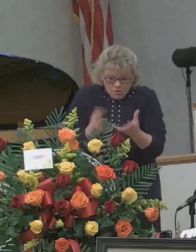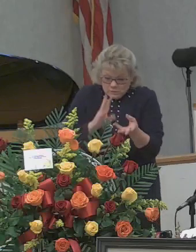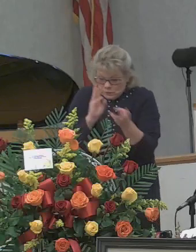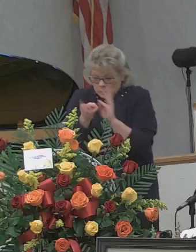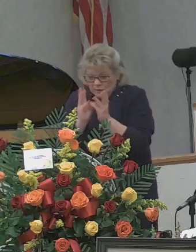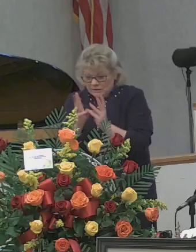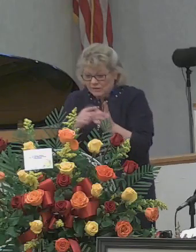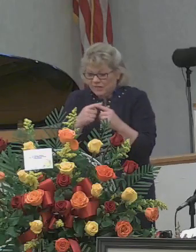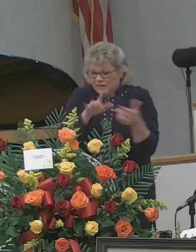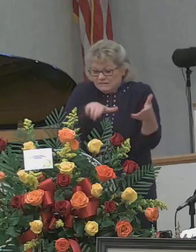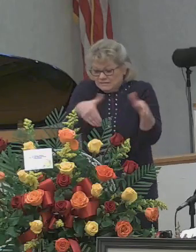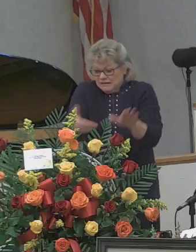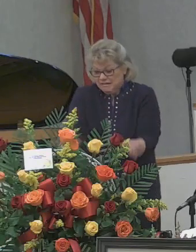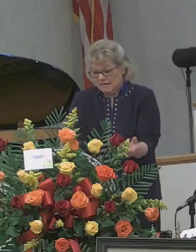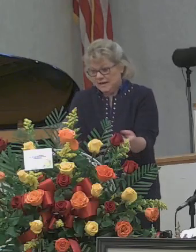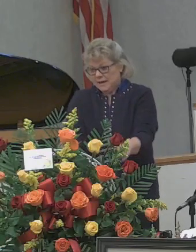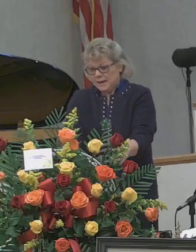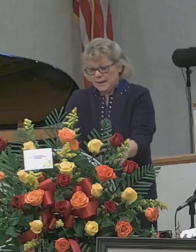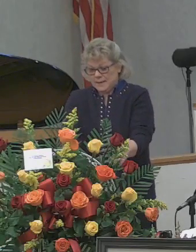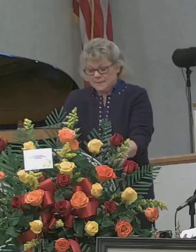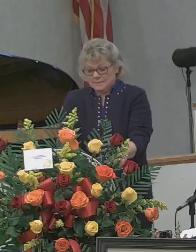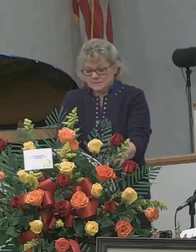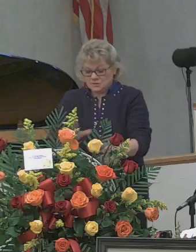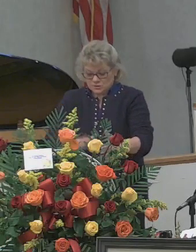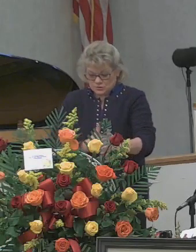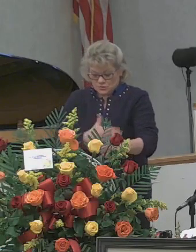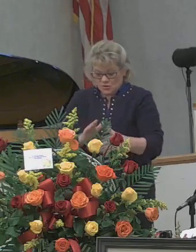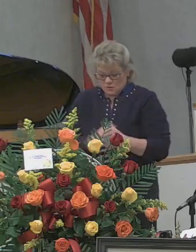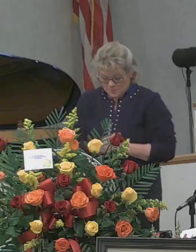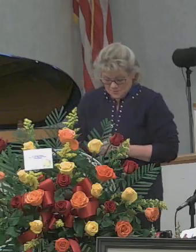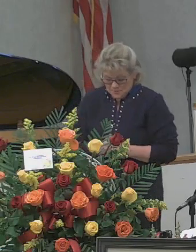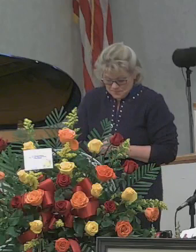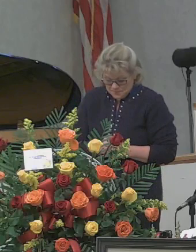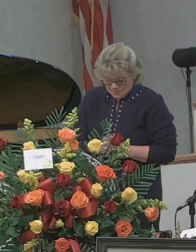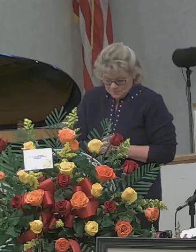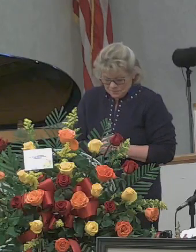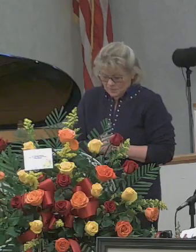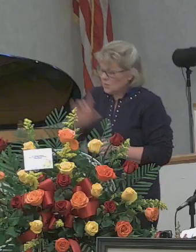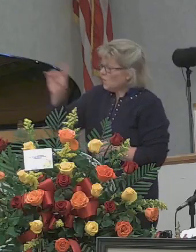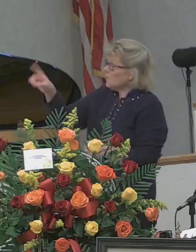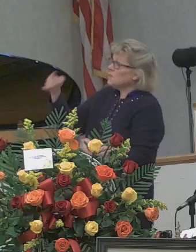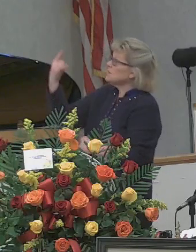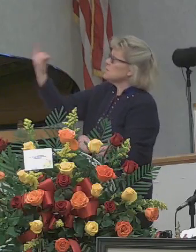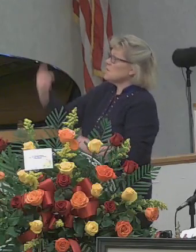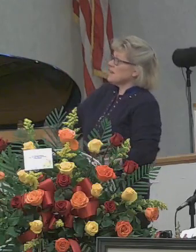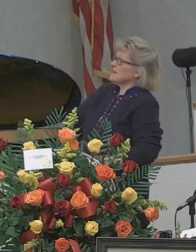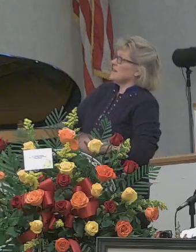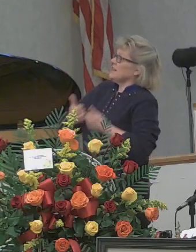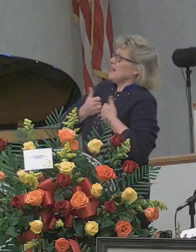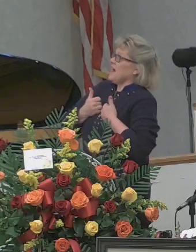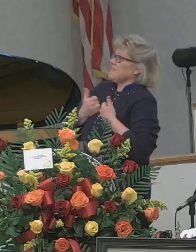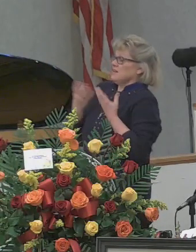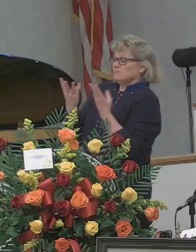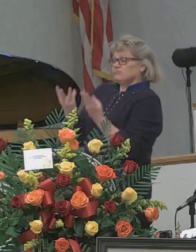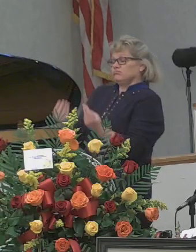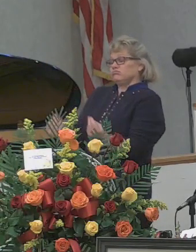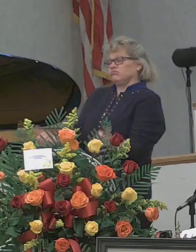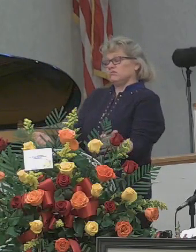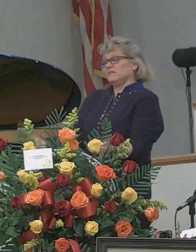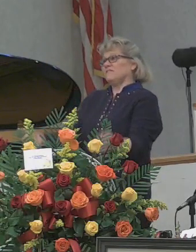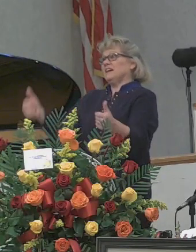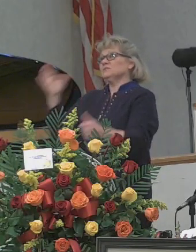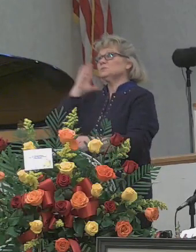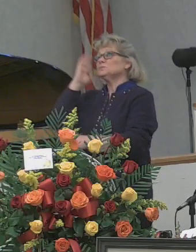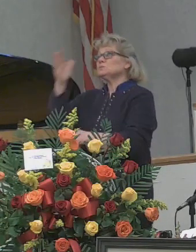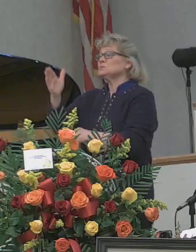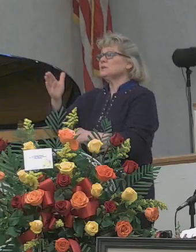then death comes to call. And here's the chorus to that song. Only one life, so soon it will pass.